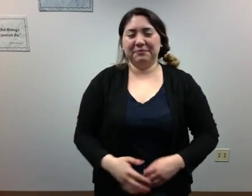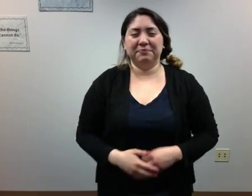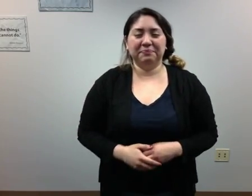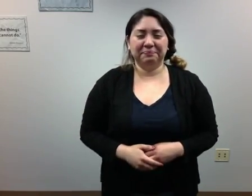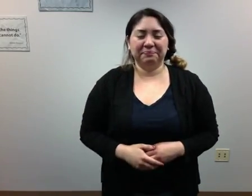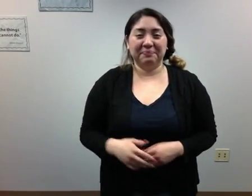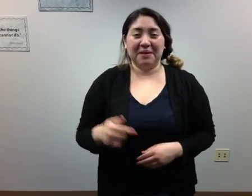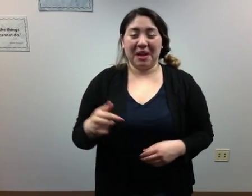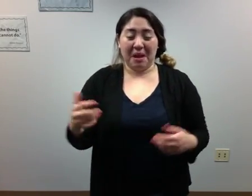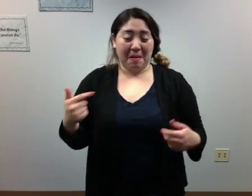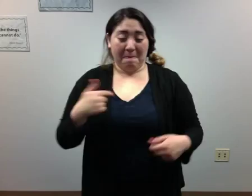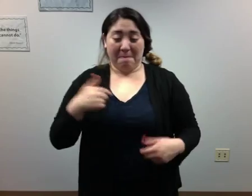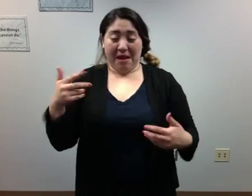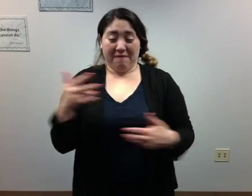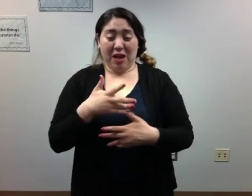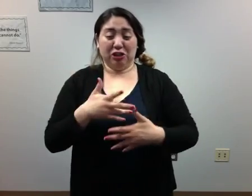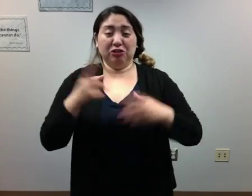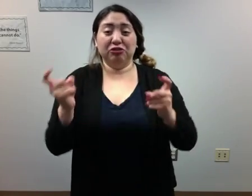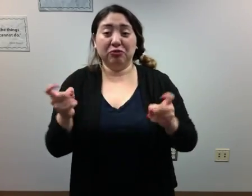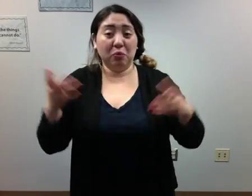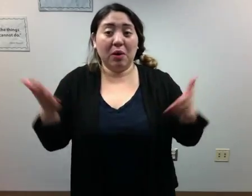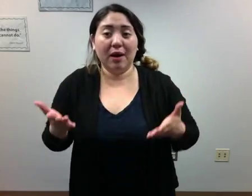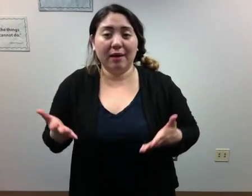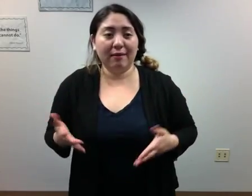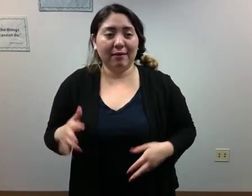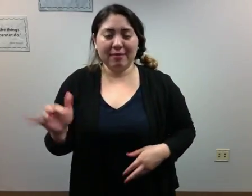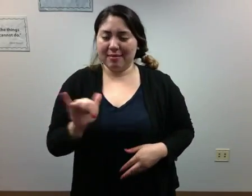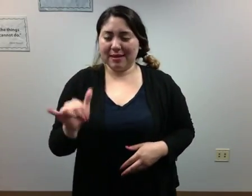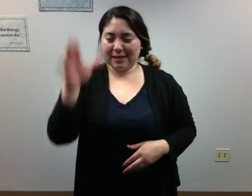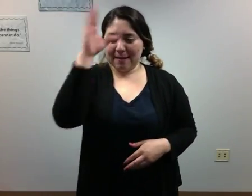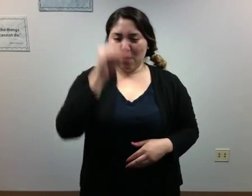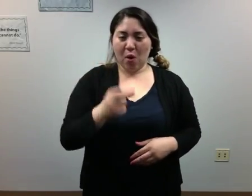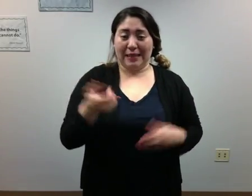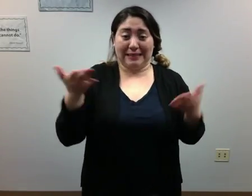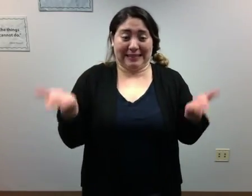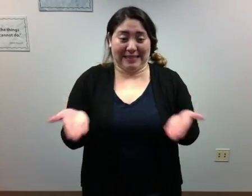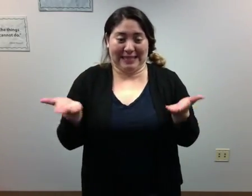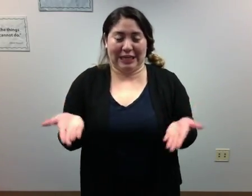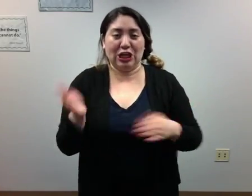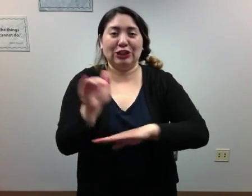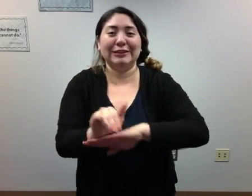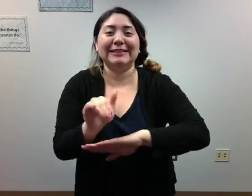And my greatest fear is that same guy is somewhere out there in the audience tonight.